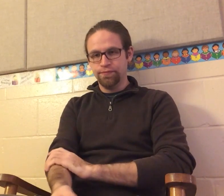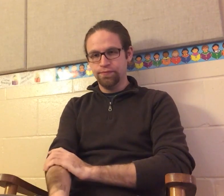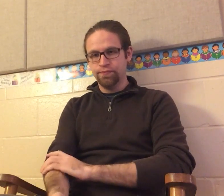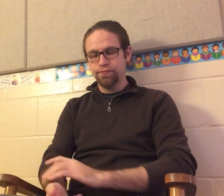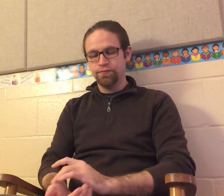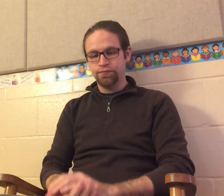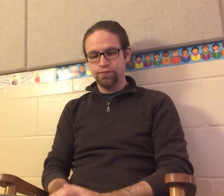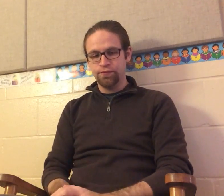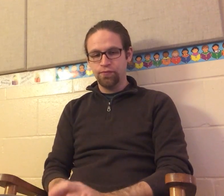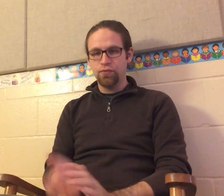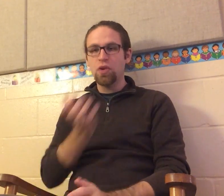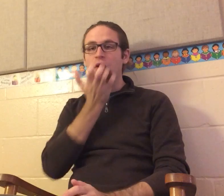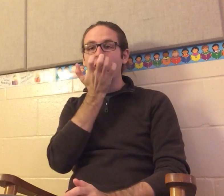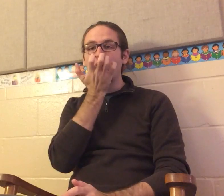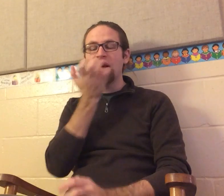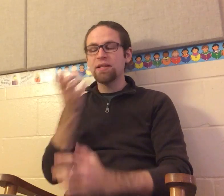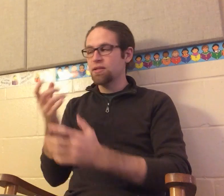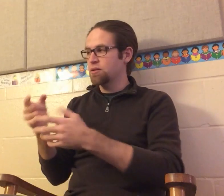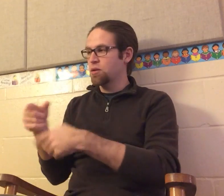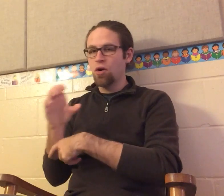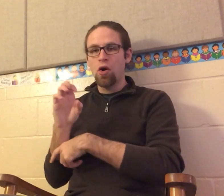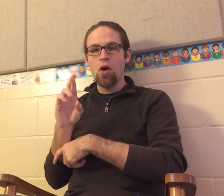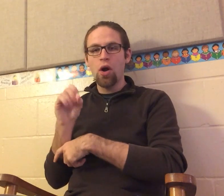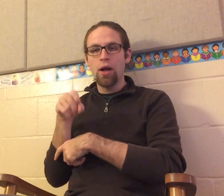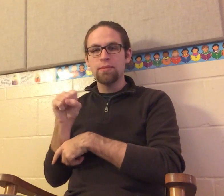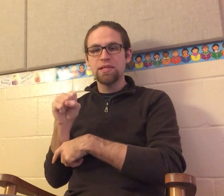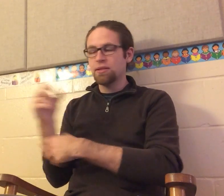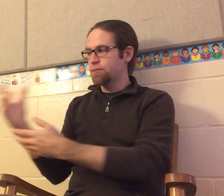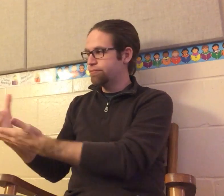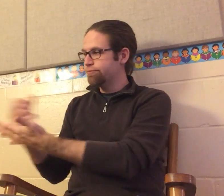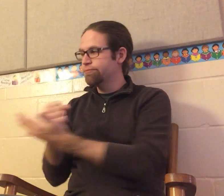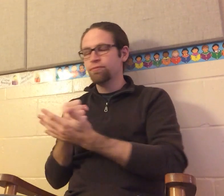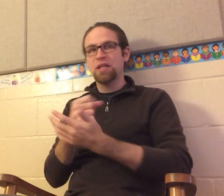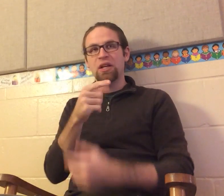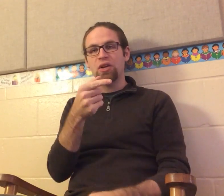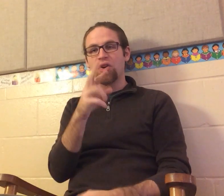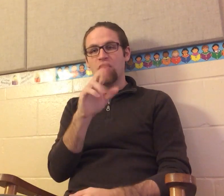Grass crops are harvested and grapes are picked from the vines.